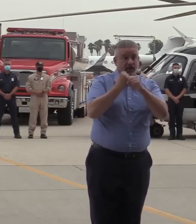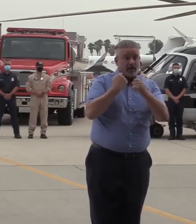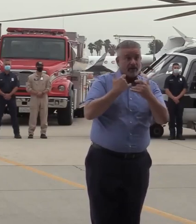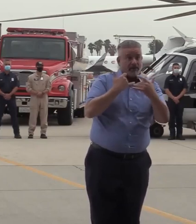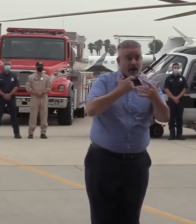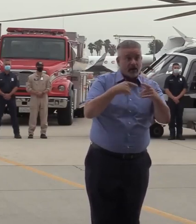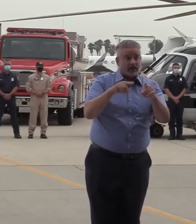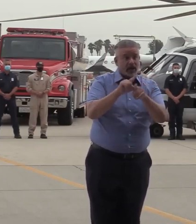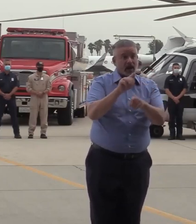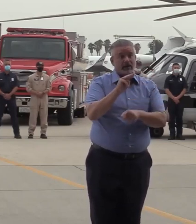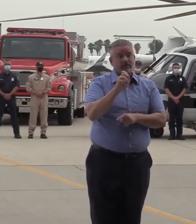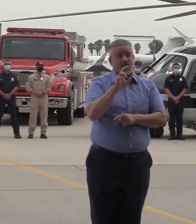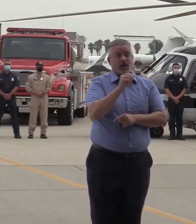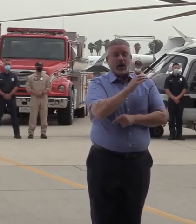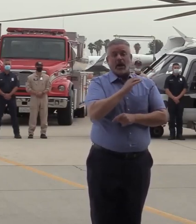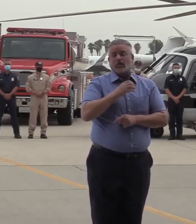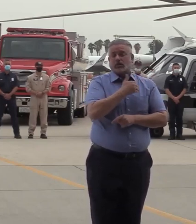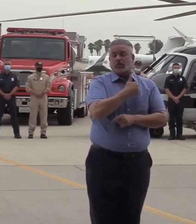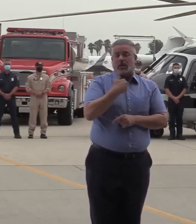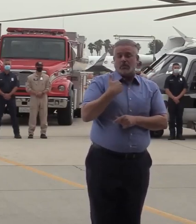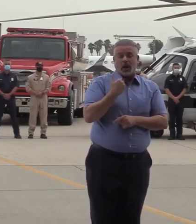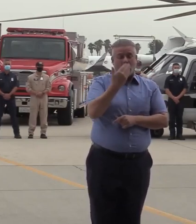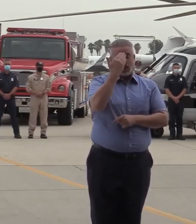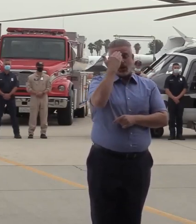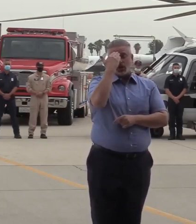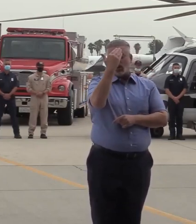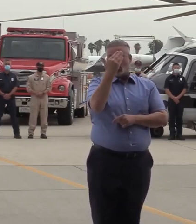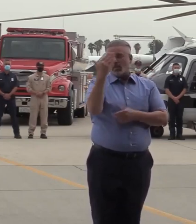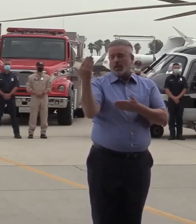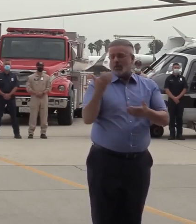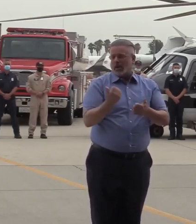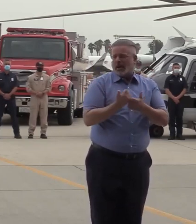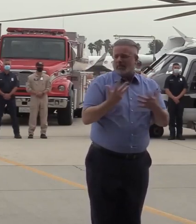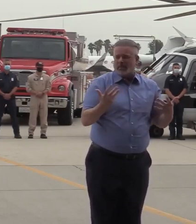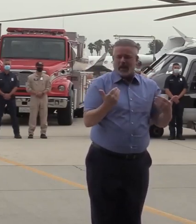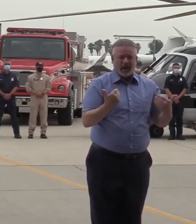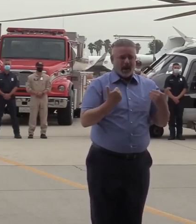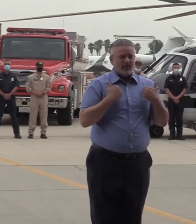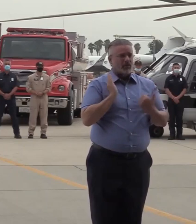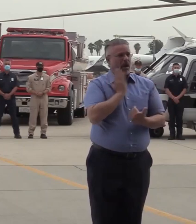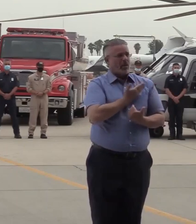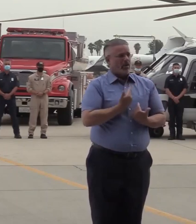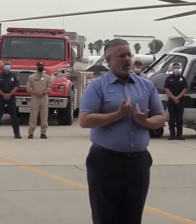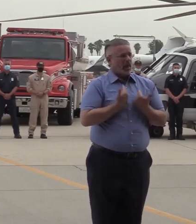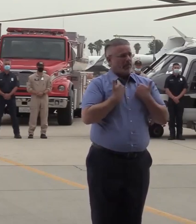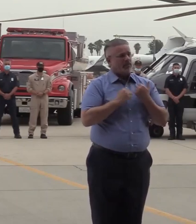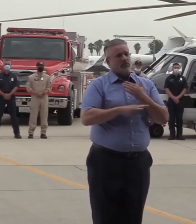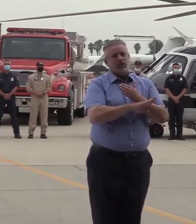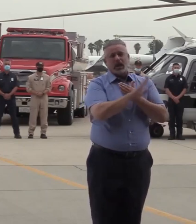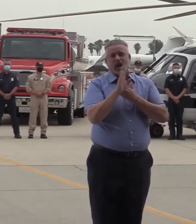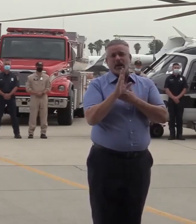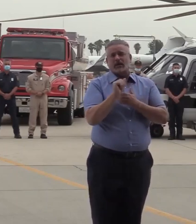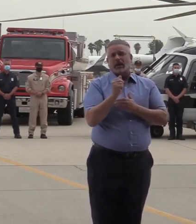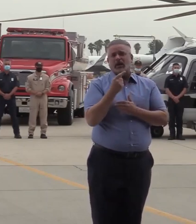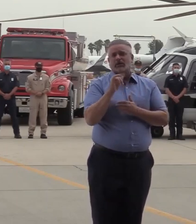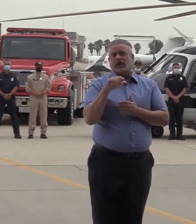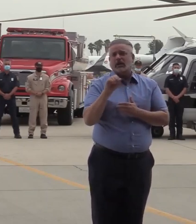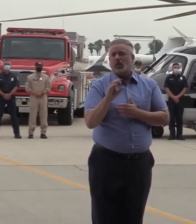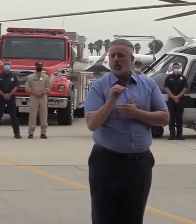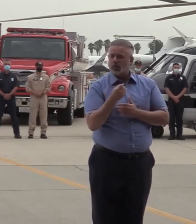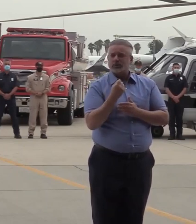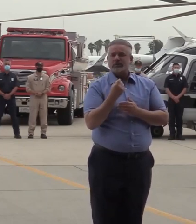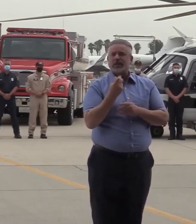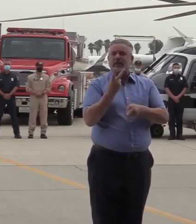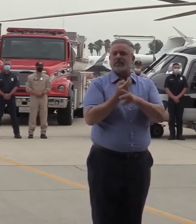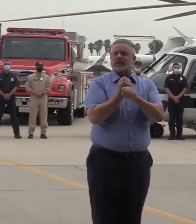fires as mayor and as council member. And I know they bring everything they have to our lives, to protecting Angelenos and keeping us safe